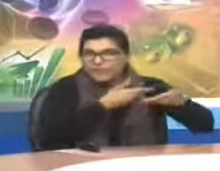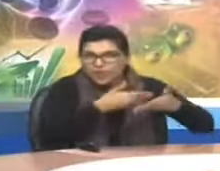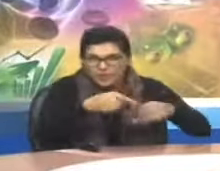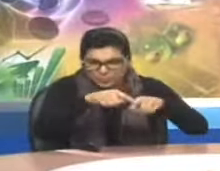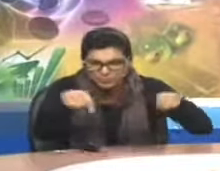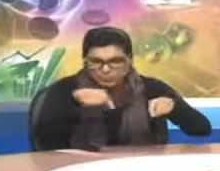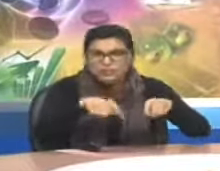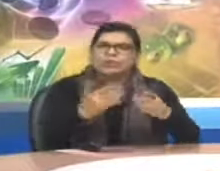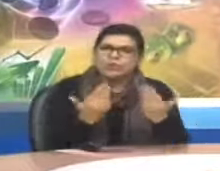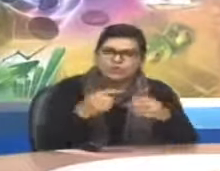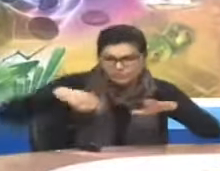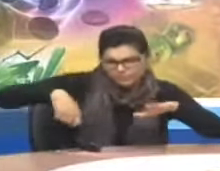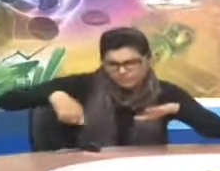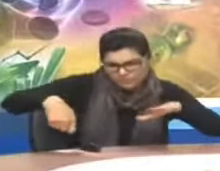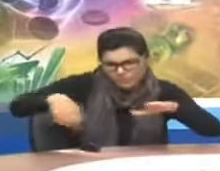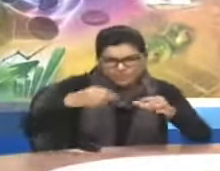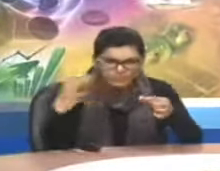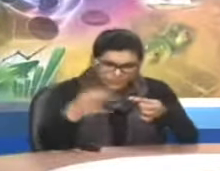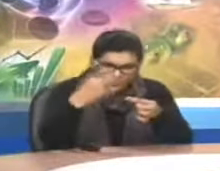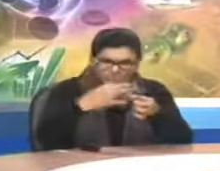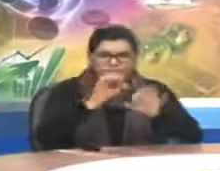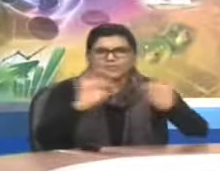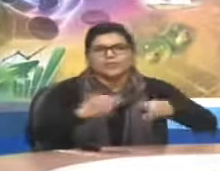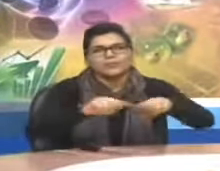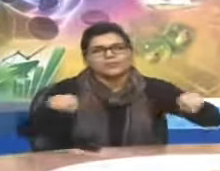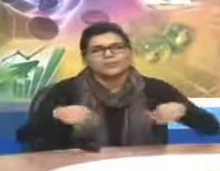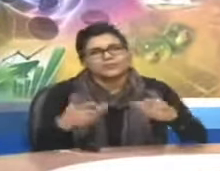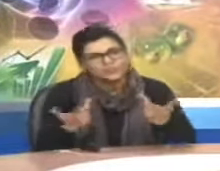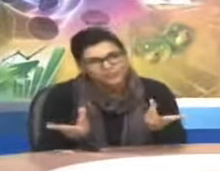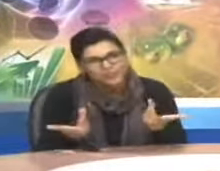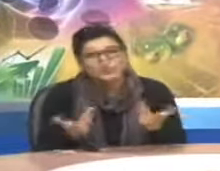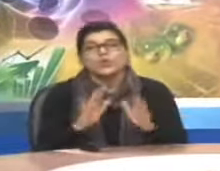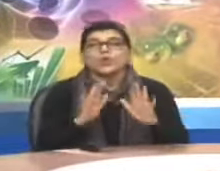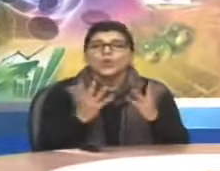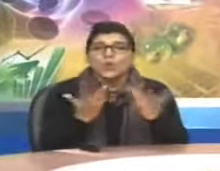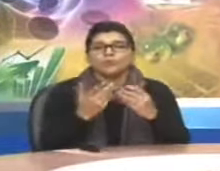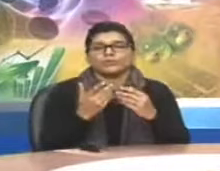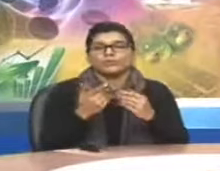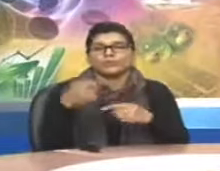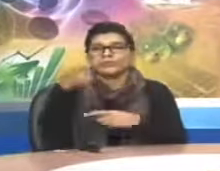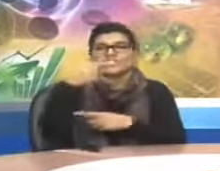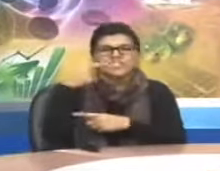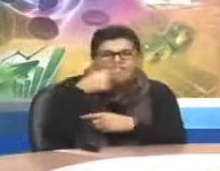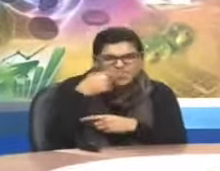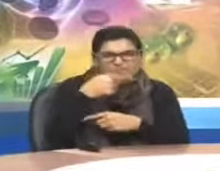as a mat just outside your bathroom. It can be kept on the floor.